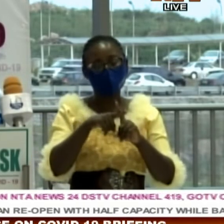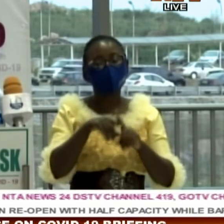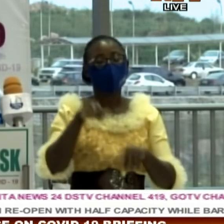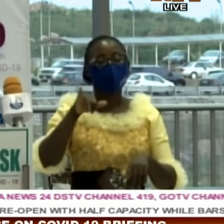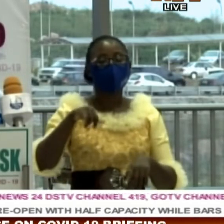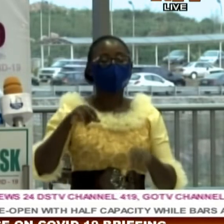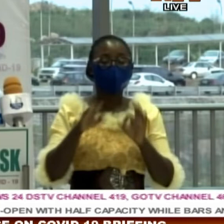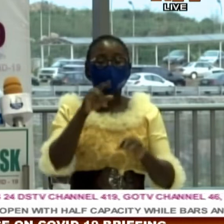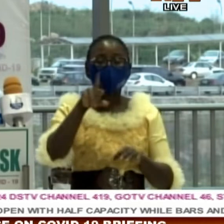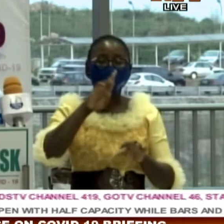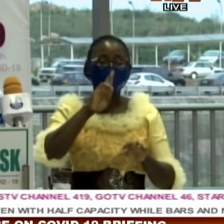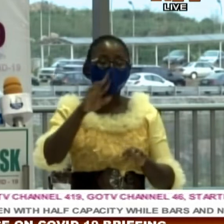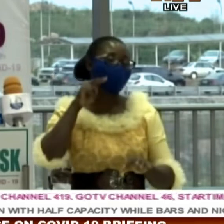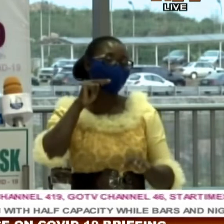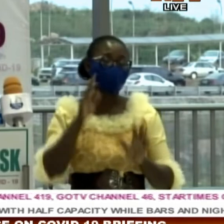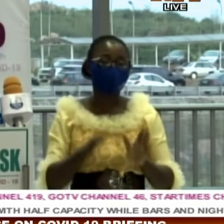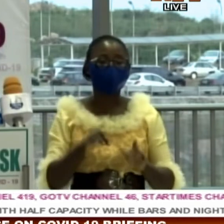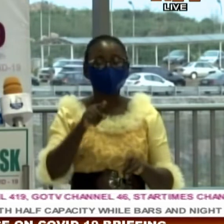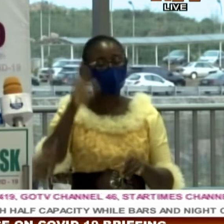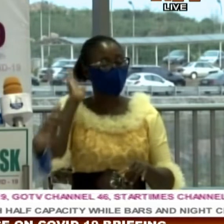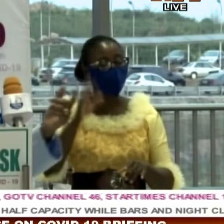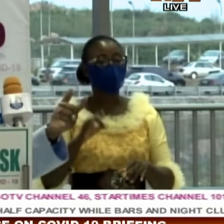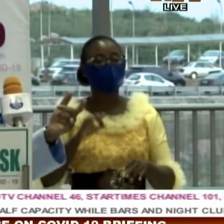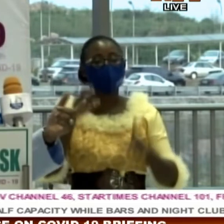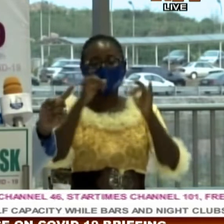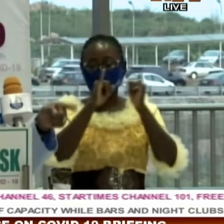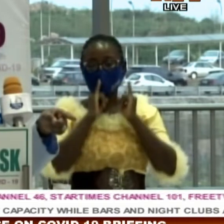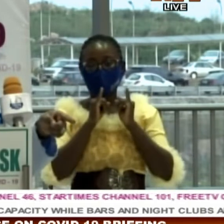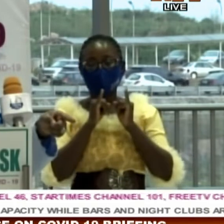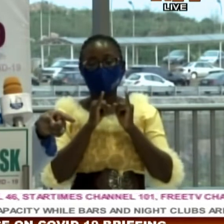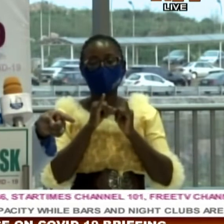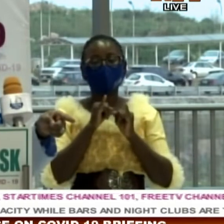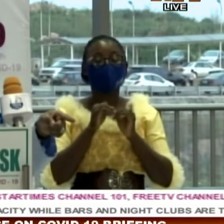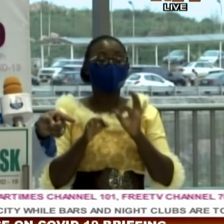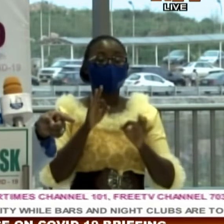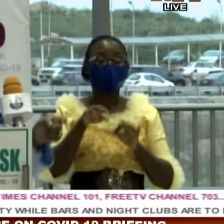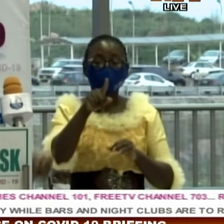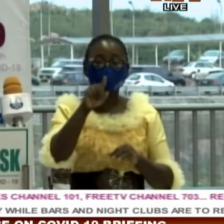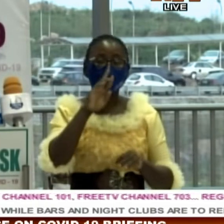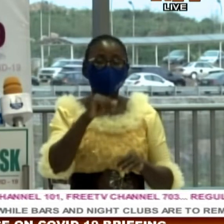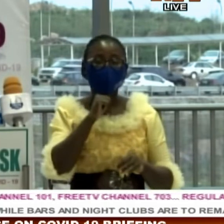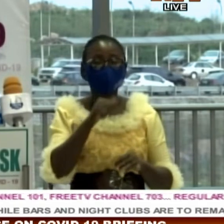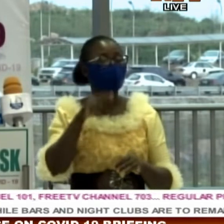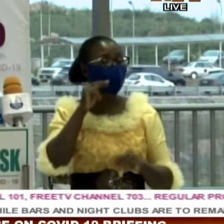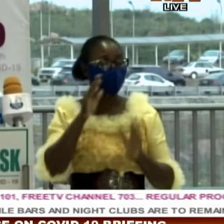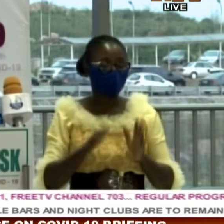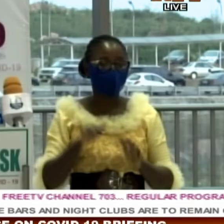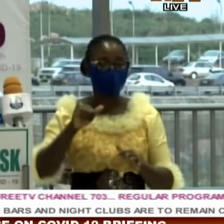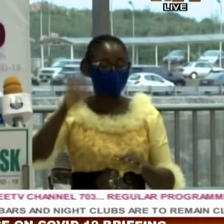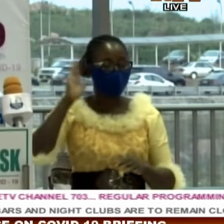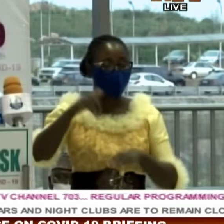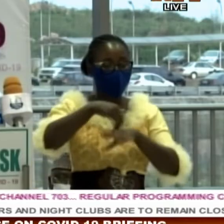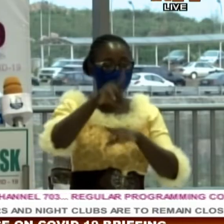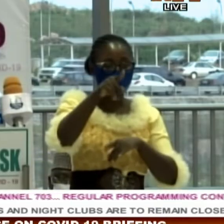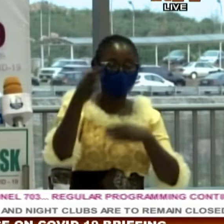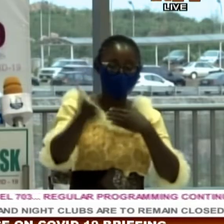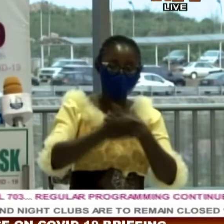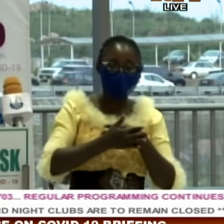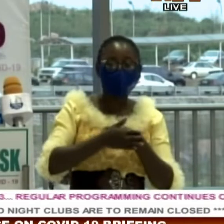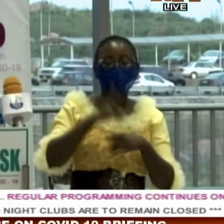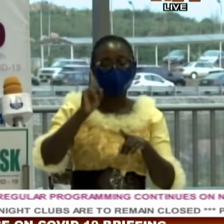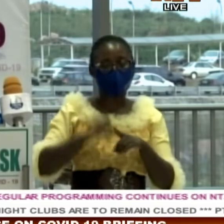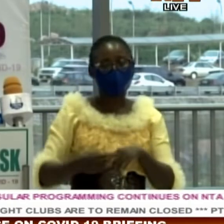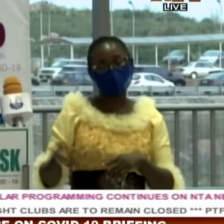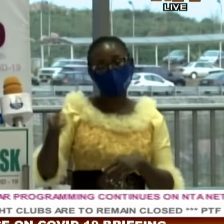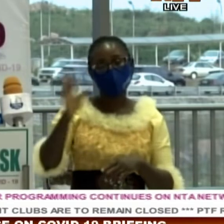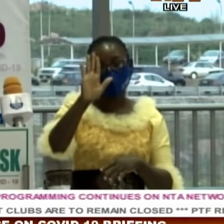we quarantine you by force. If you are not Nigerian, they take you back at their cost, and we charge them $3,500.